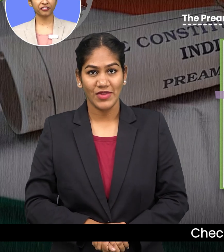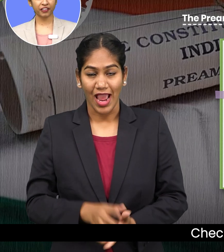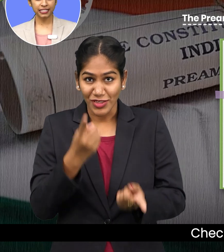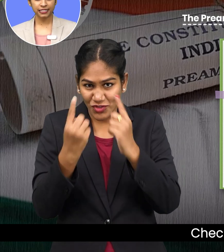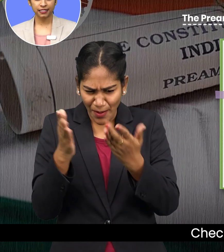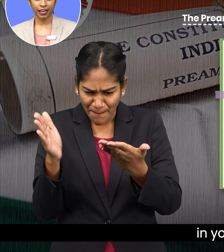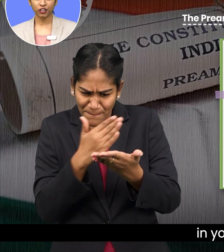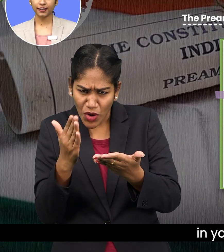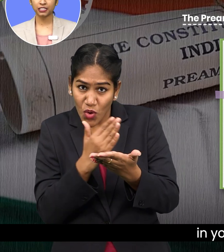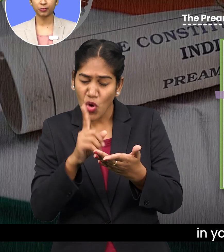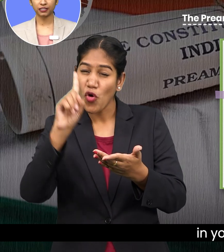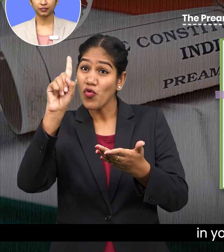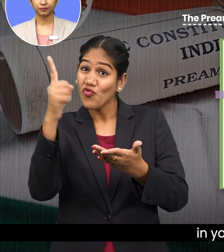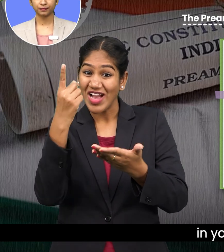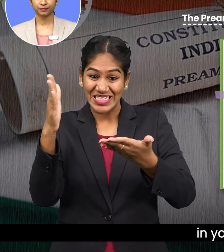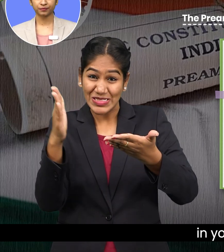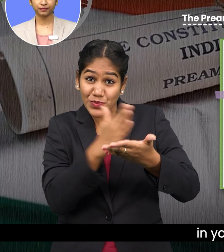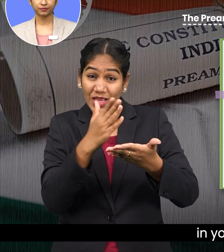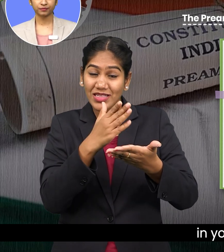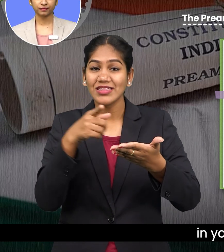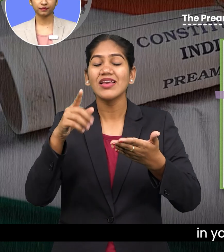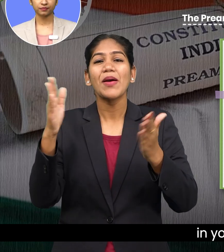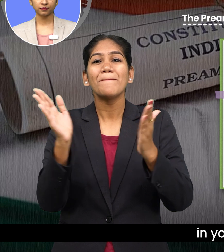Check the preface in your textbook.